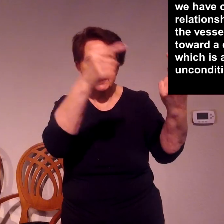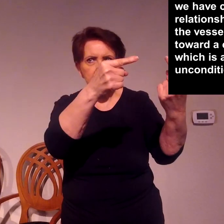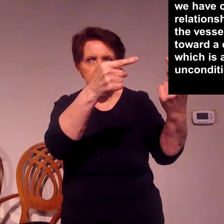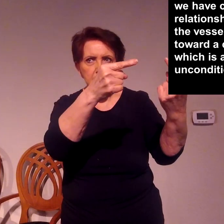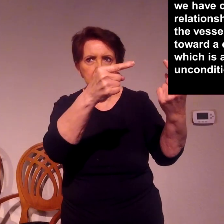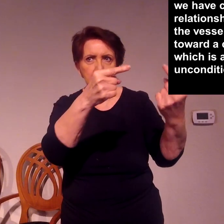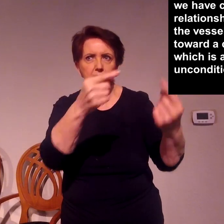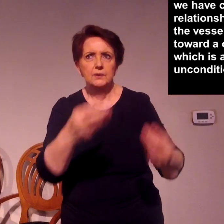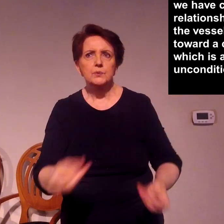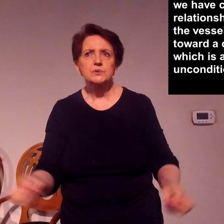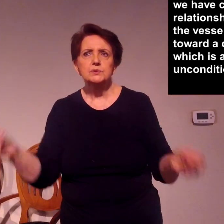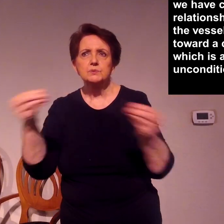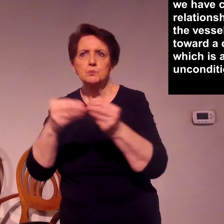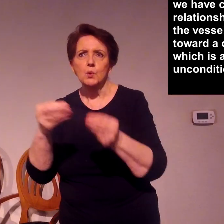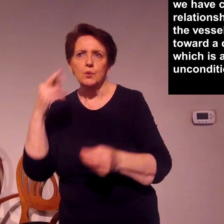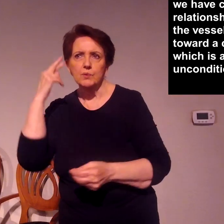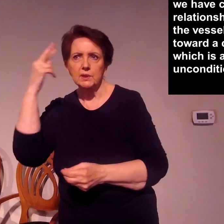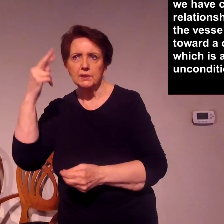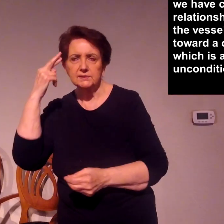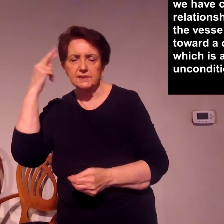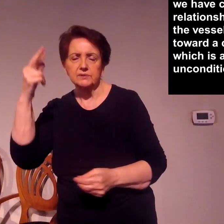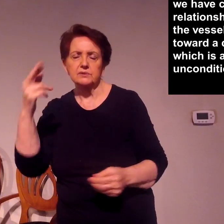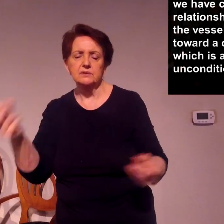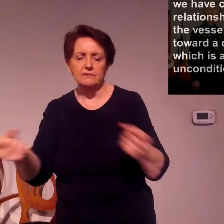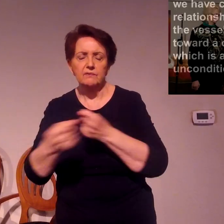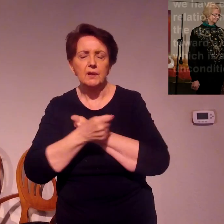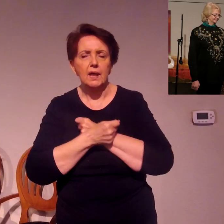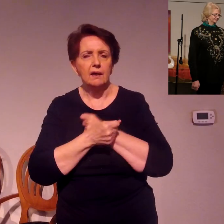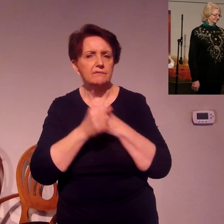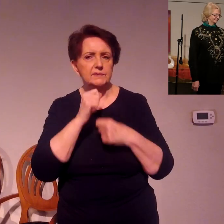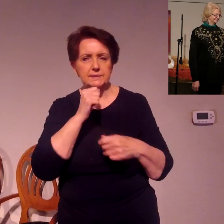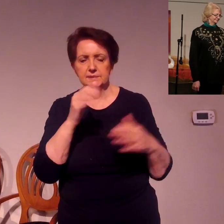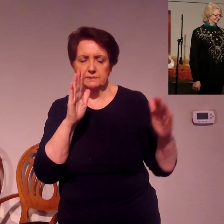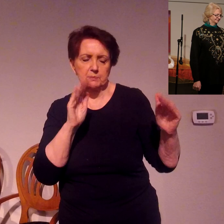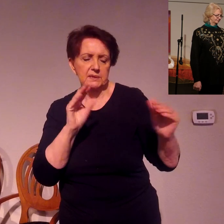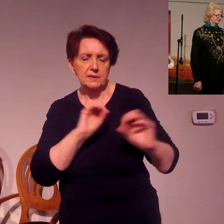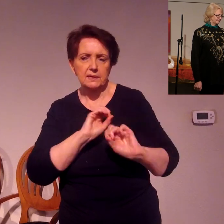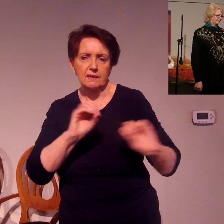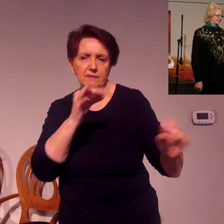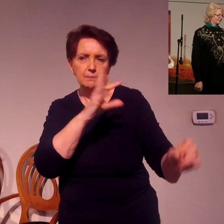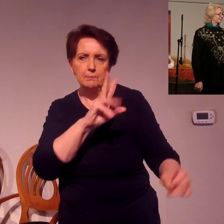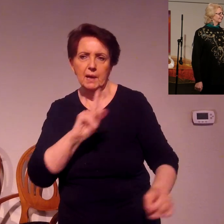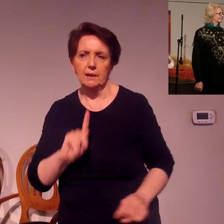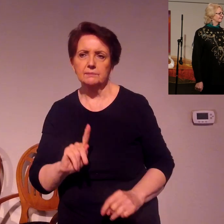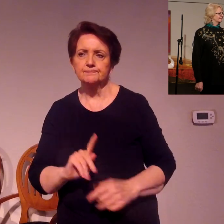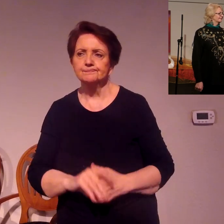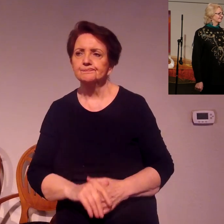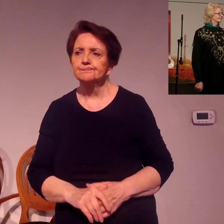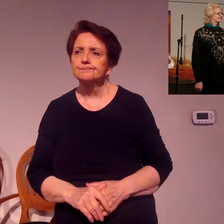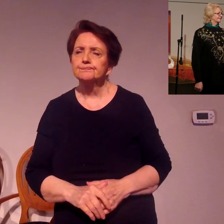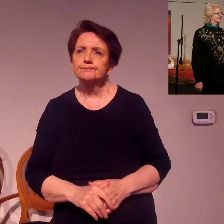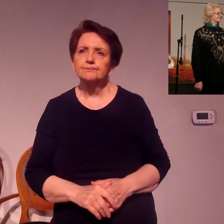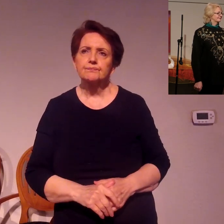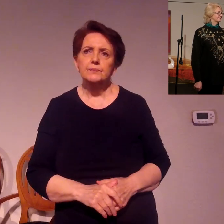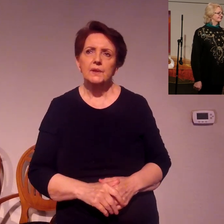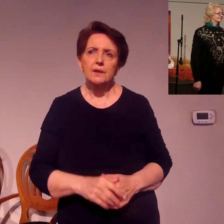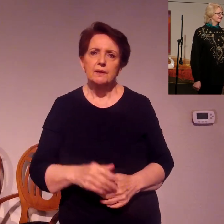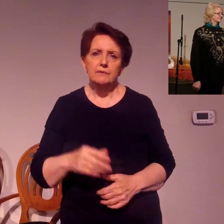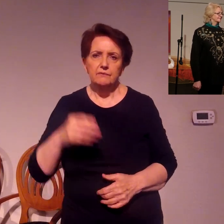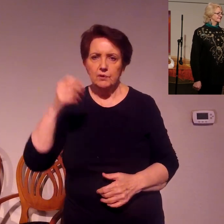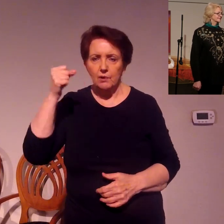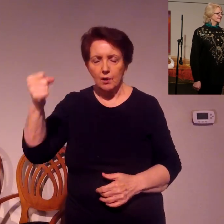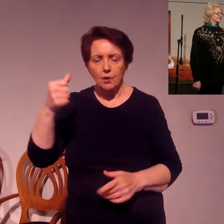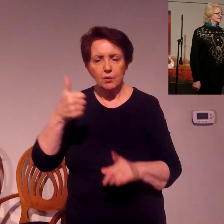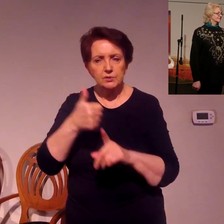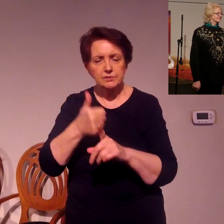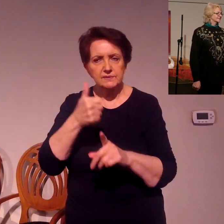greater realization of unconditional love. And so as we hold ourselves and are fully